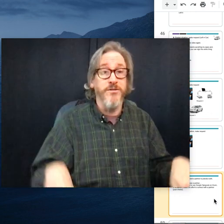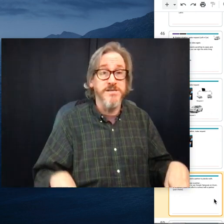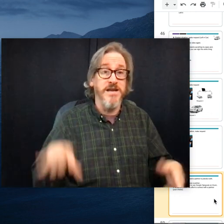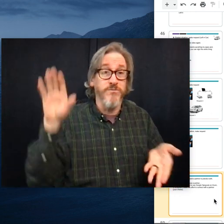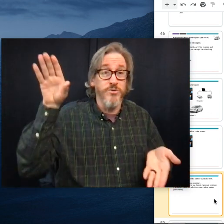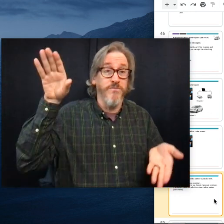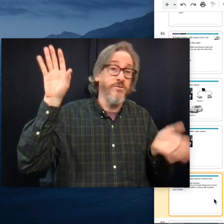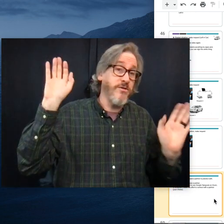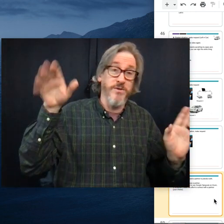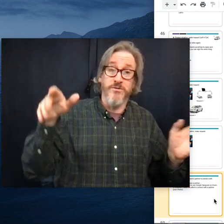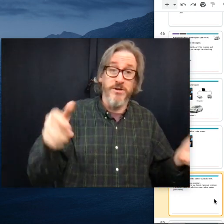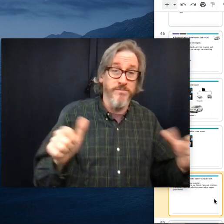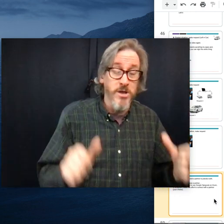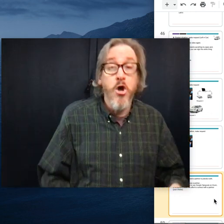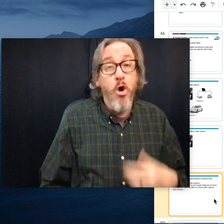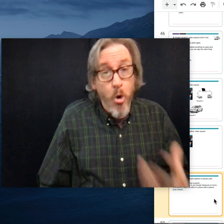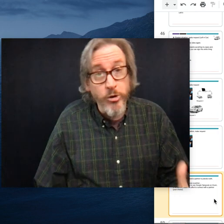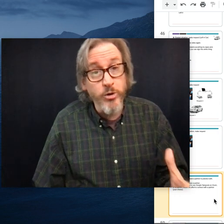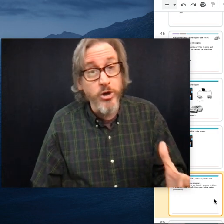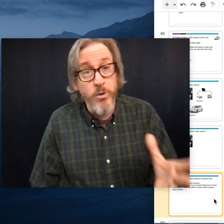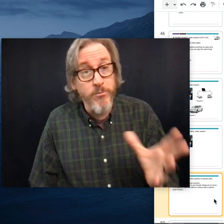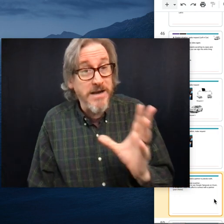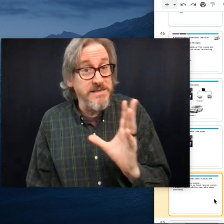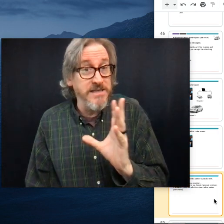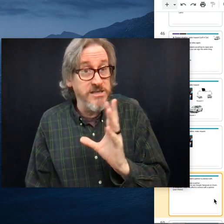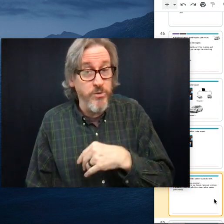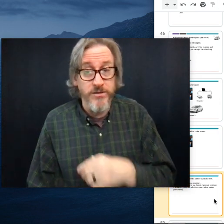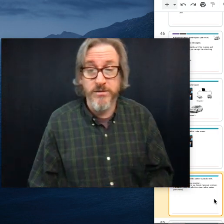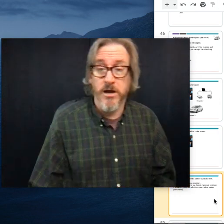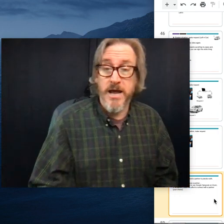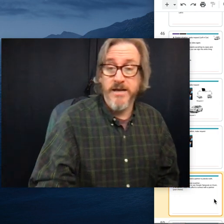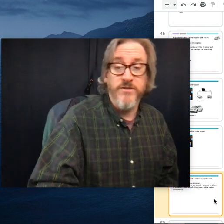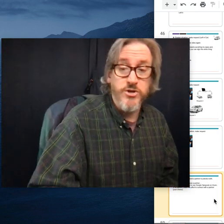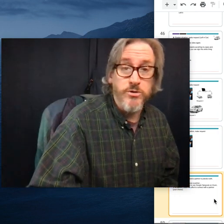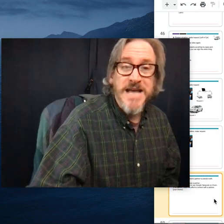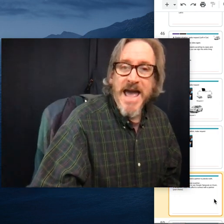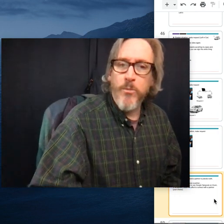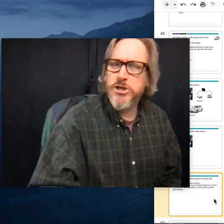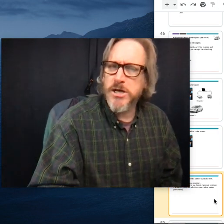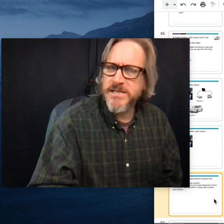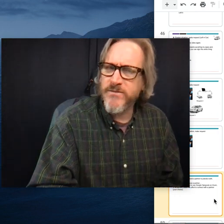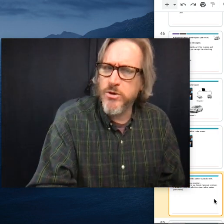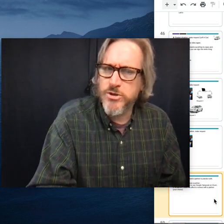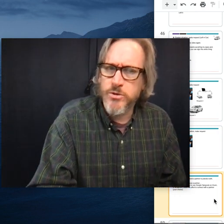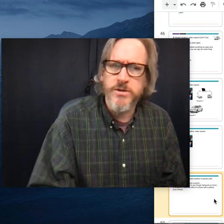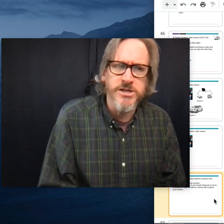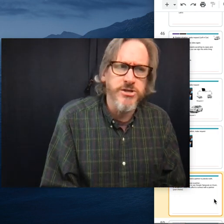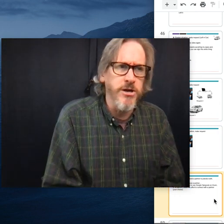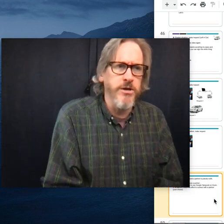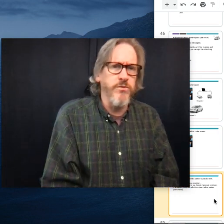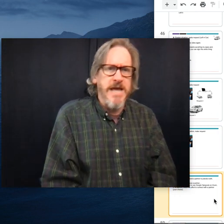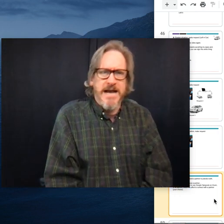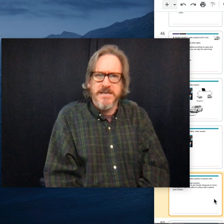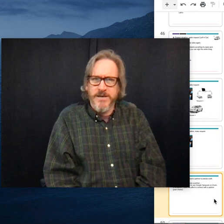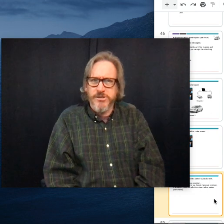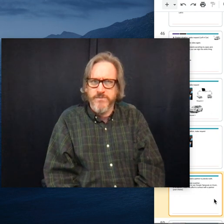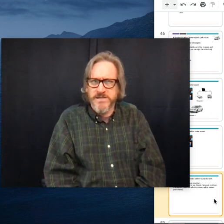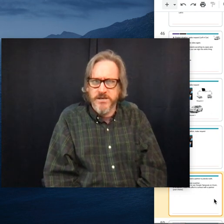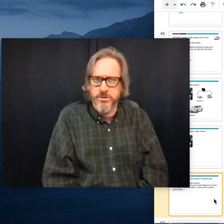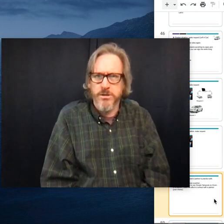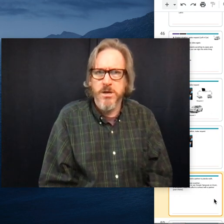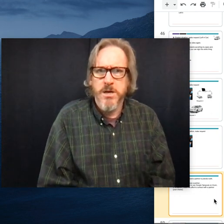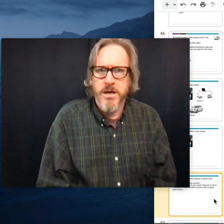right. All inside. He's describing about why he doesn't want to lose his phone because he's got phone numbers,